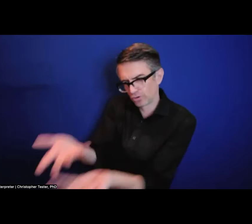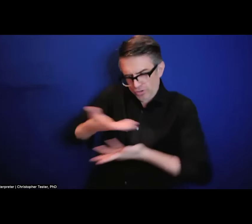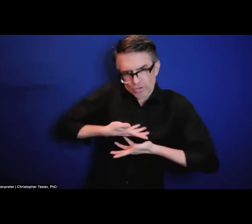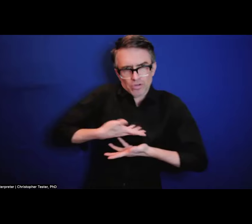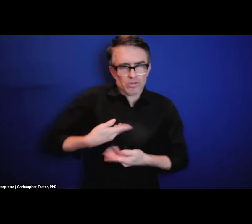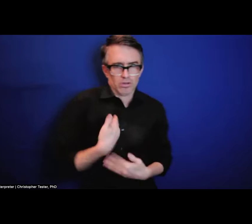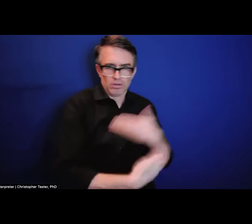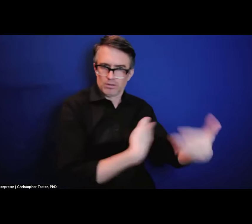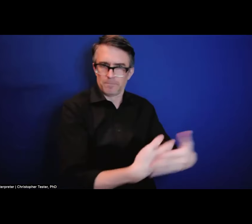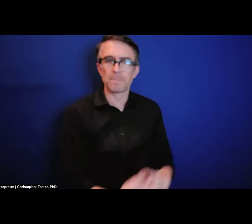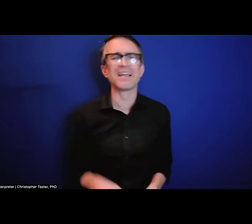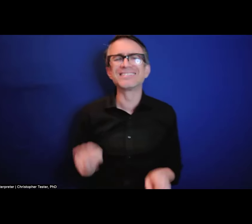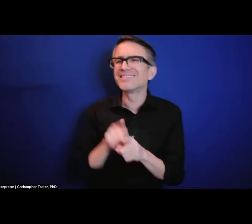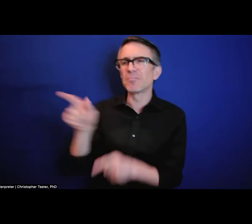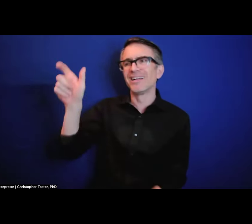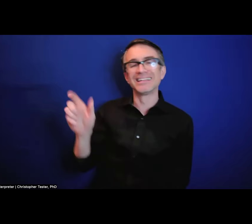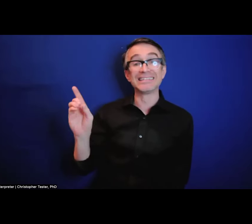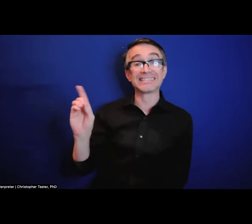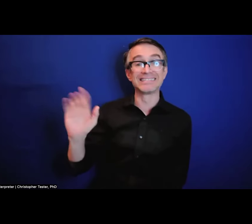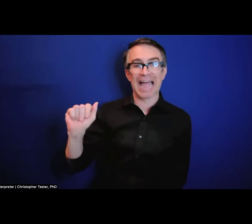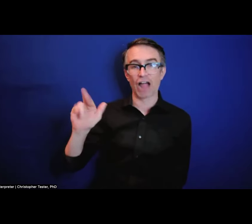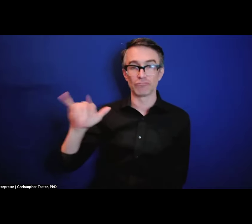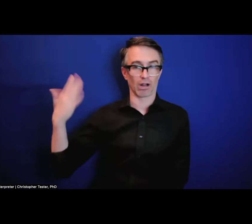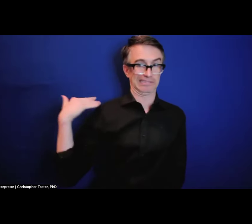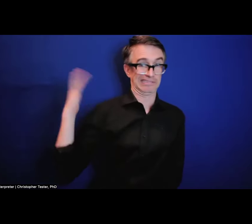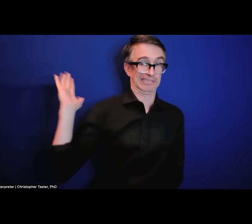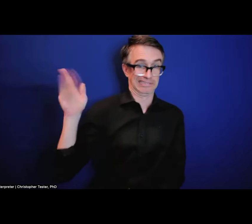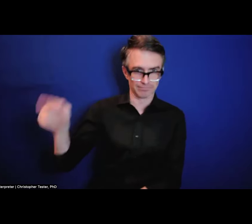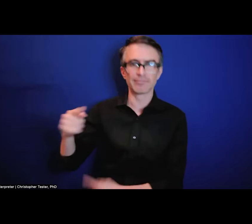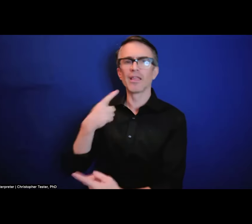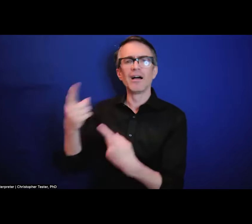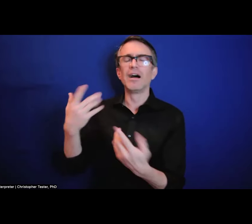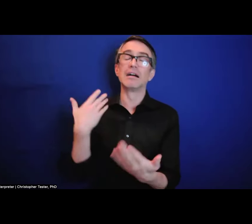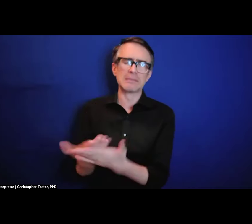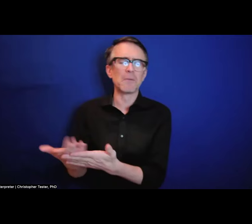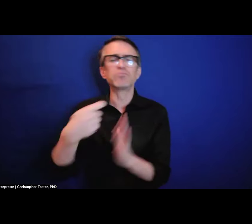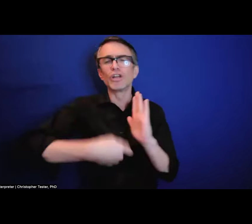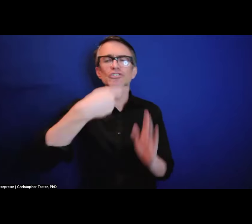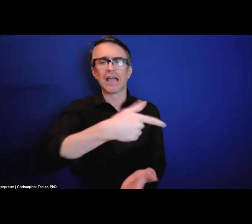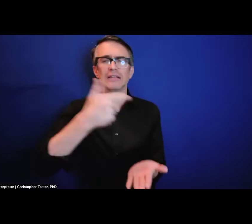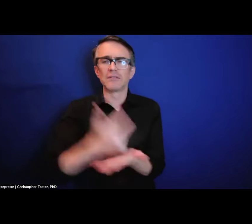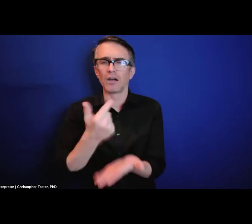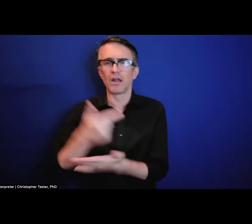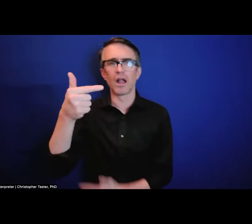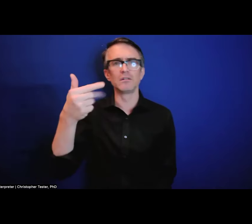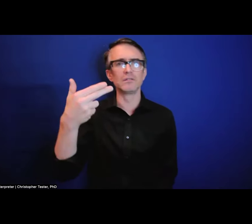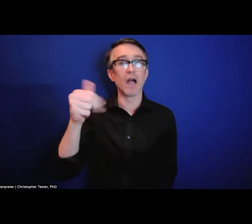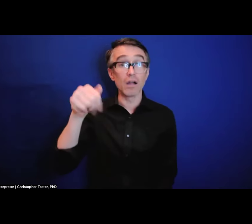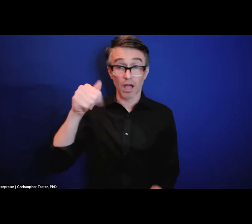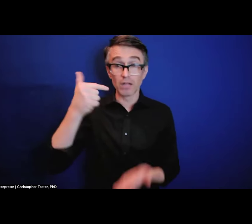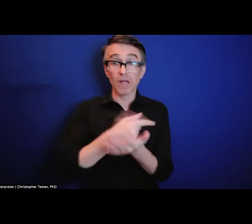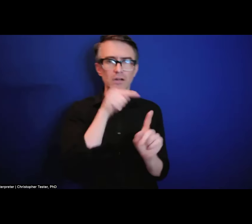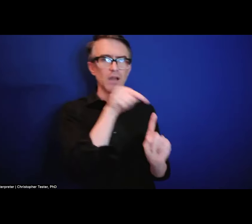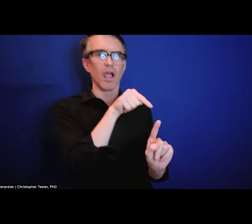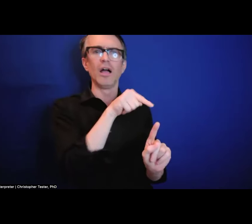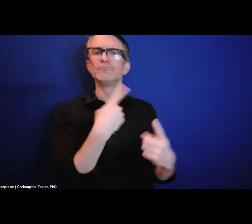organizations of persons with disabilities and working to ensure that the information, the health information that we glean